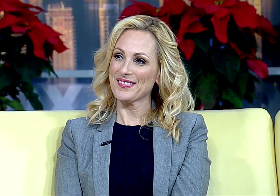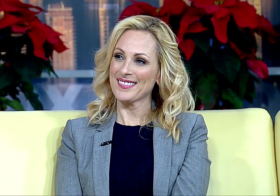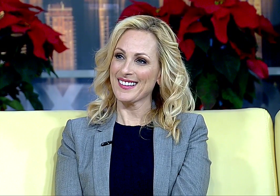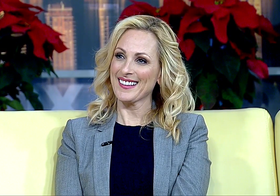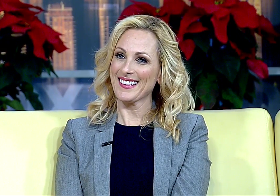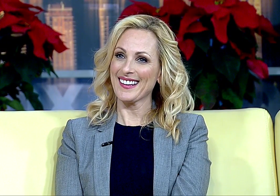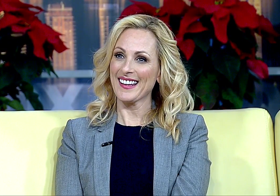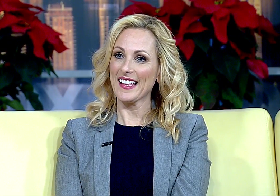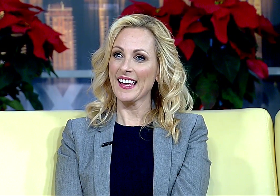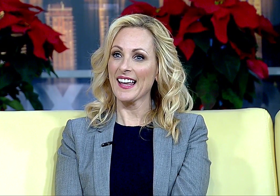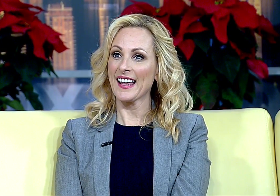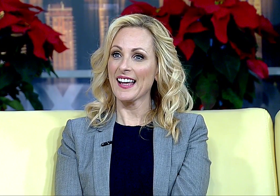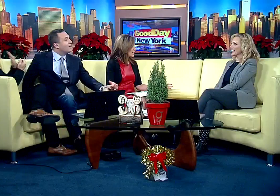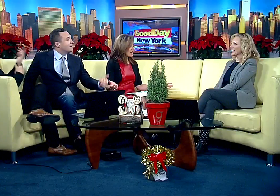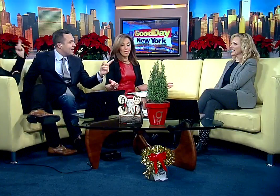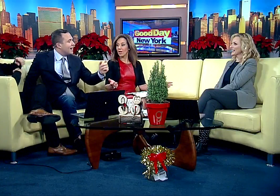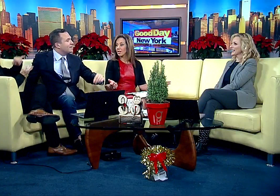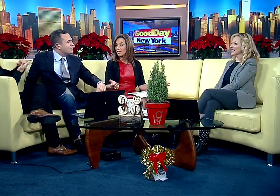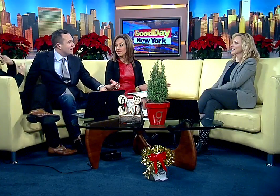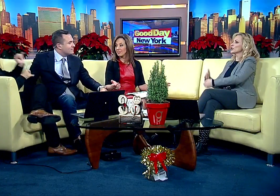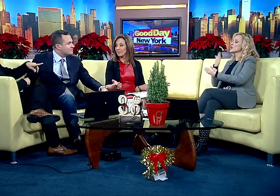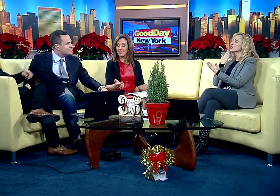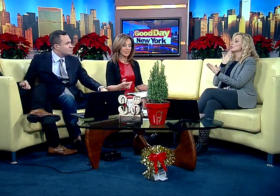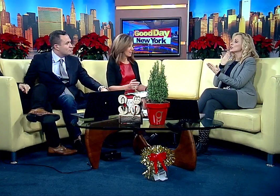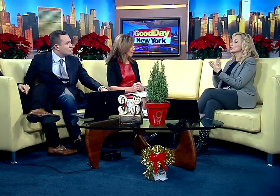more. How about Let's Good see. Day New York? Good Day New York. Yeah, how do you do that? Good